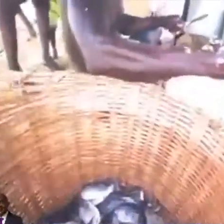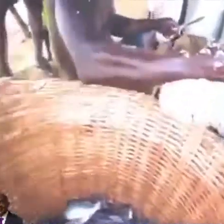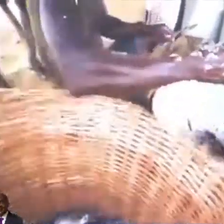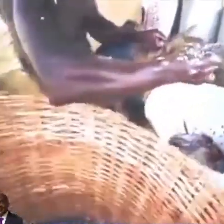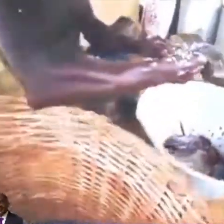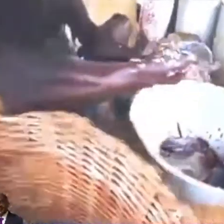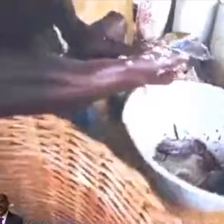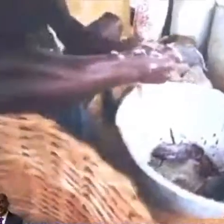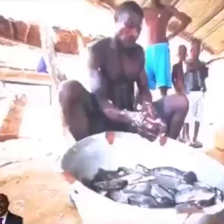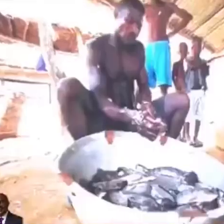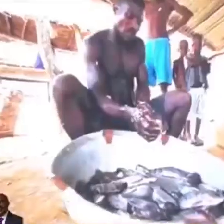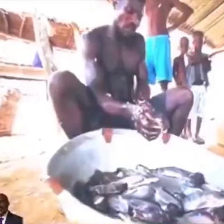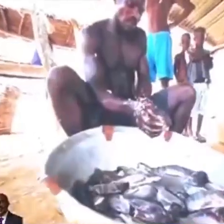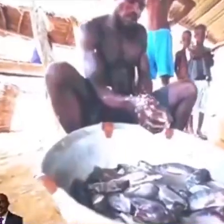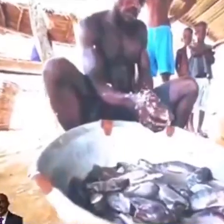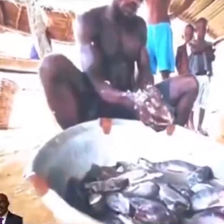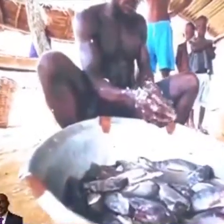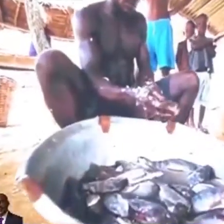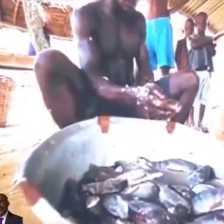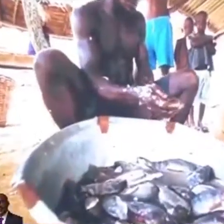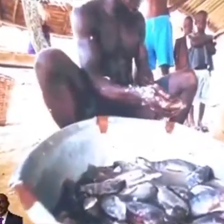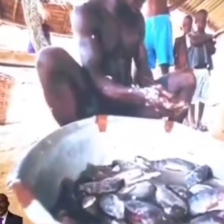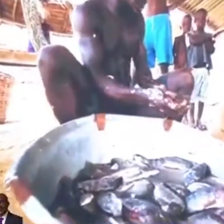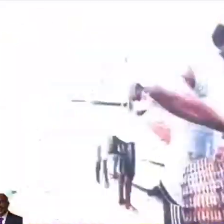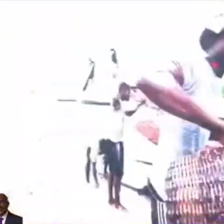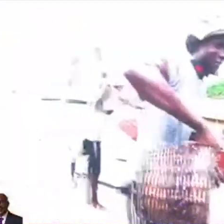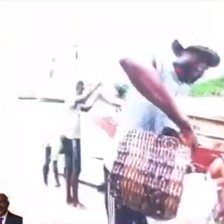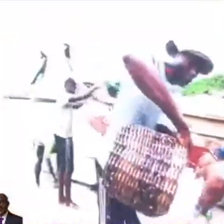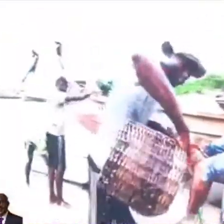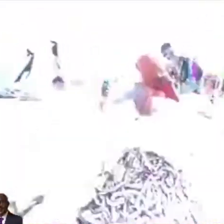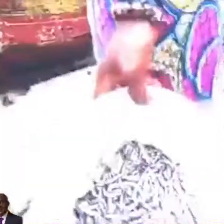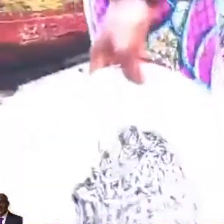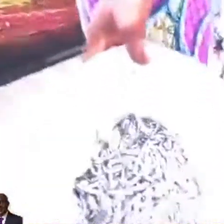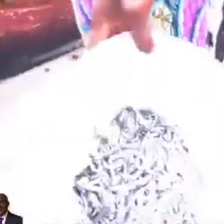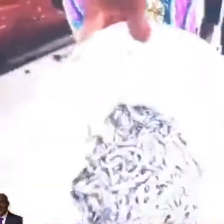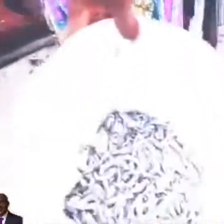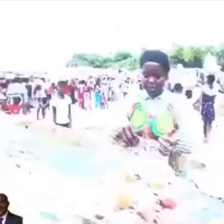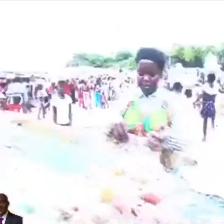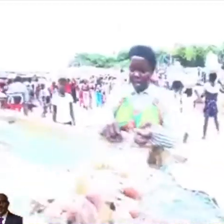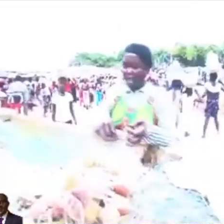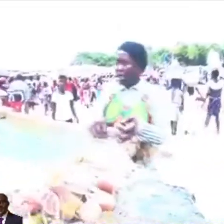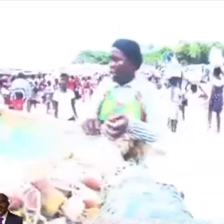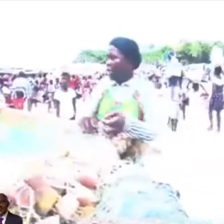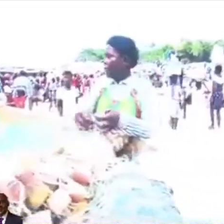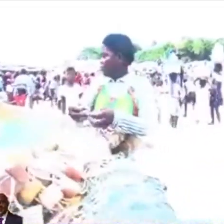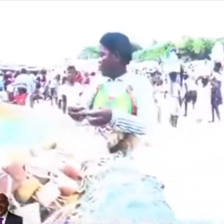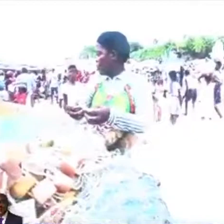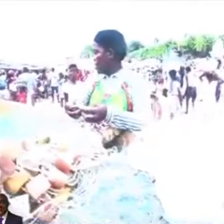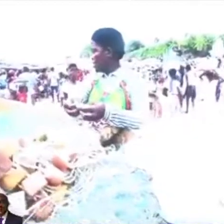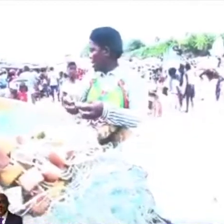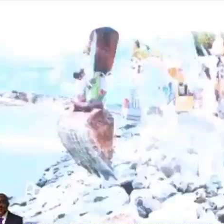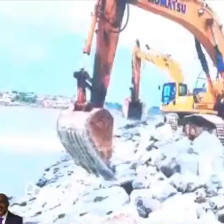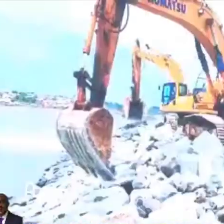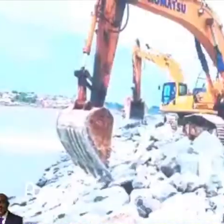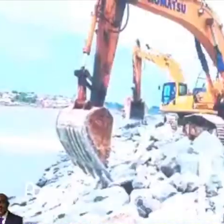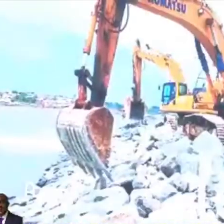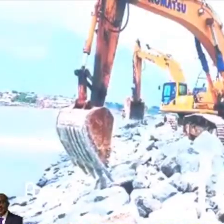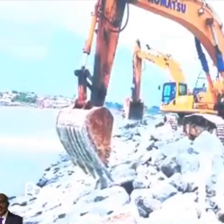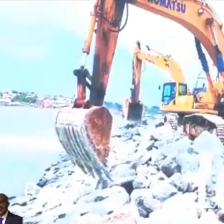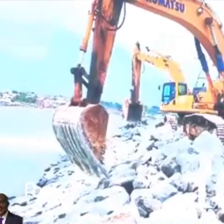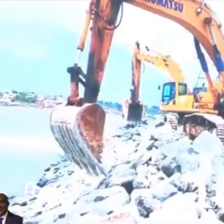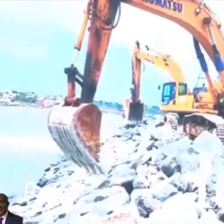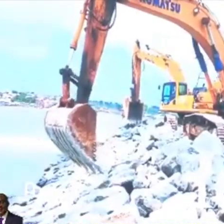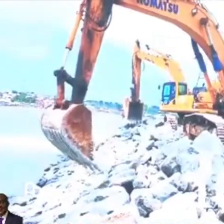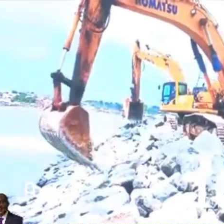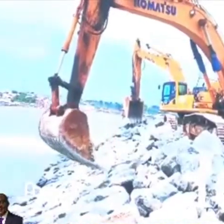And for a truly productive and profitable fish trade for the fishermen and the traders, this government is building 10